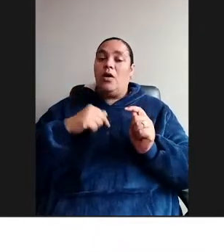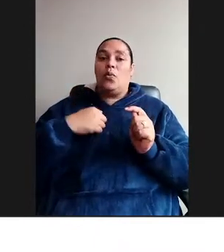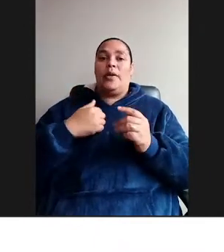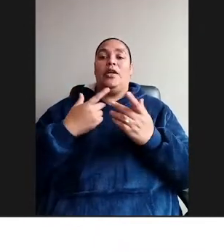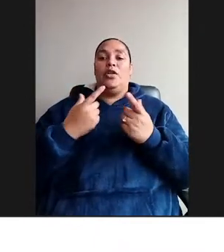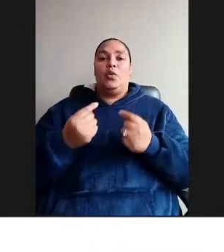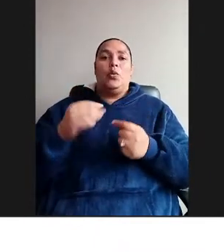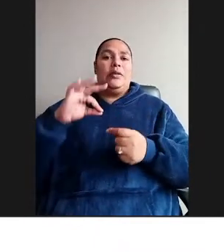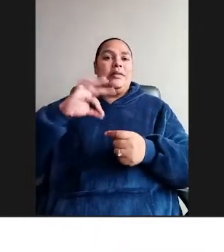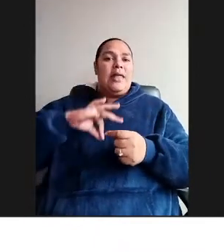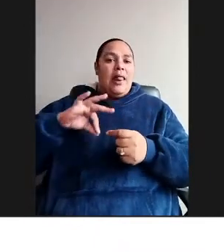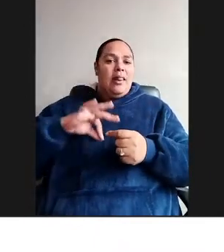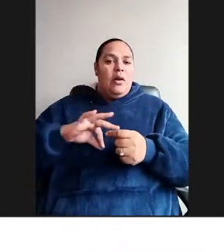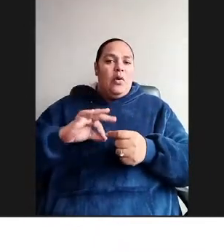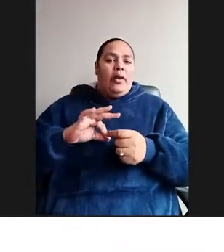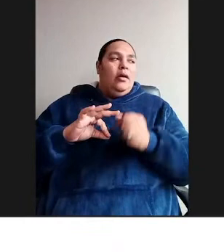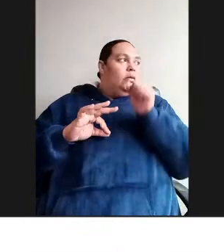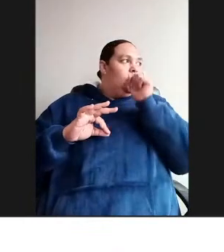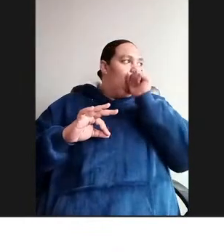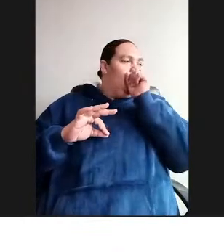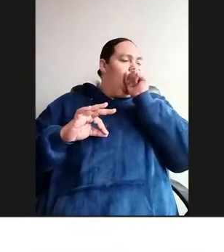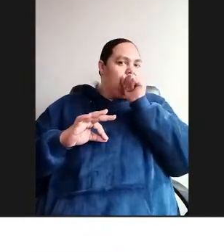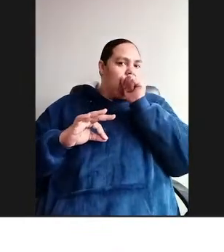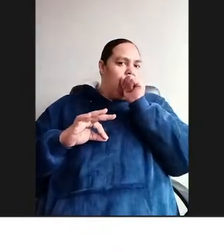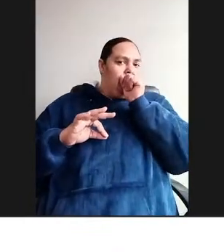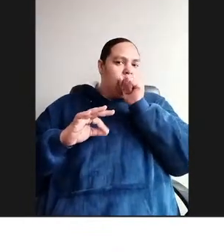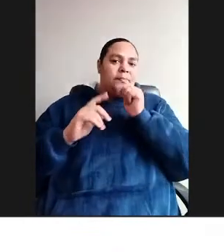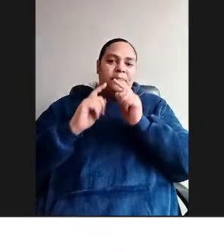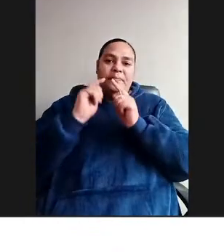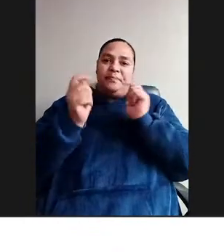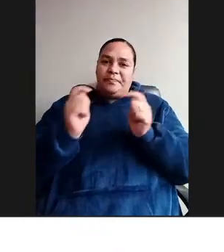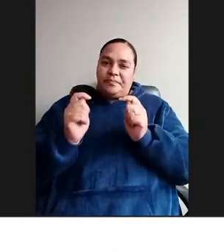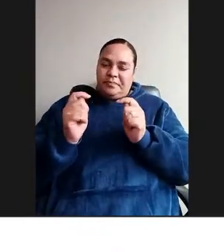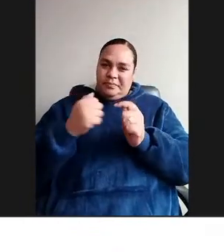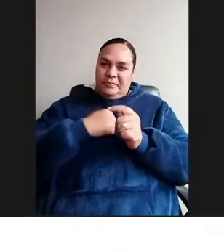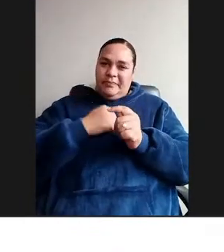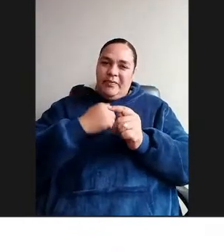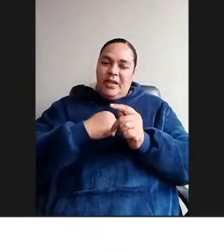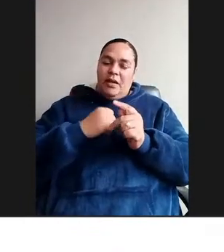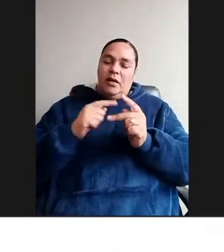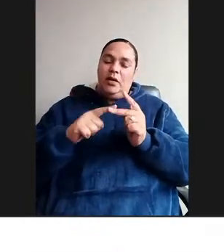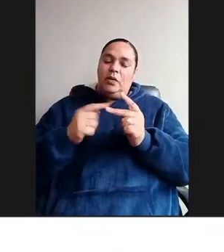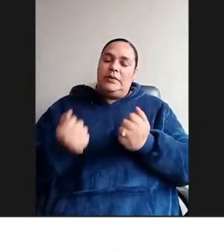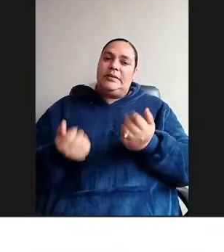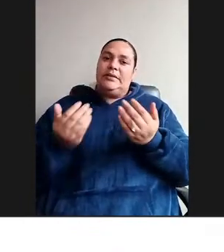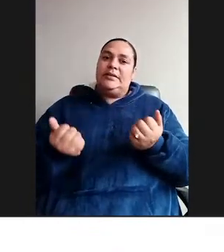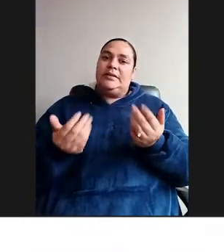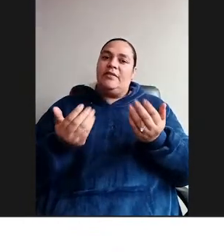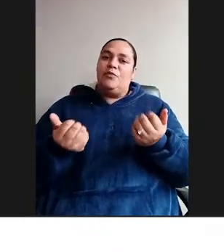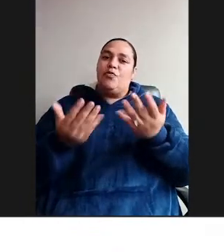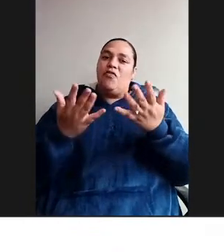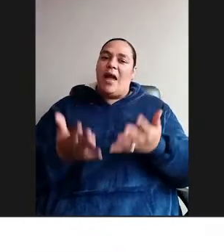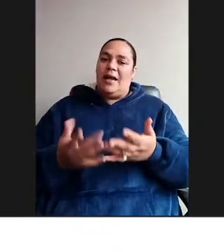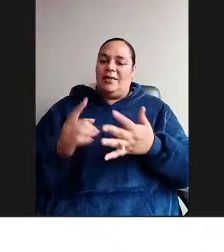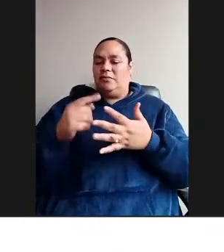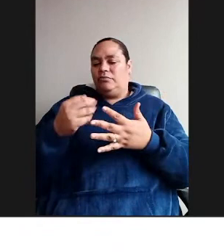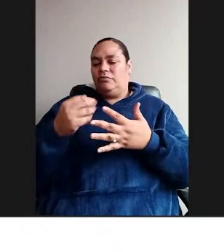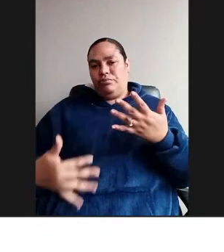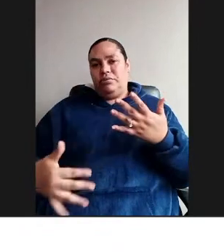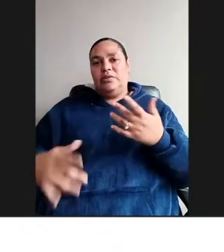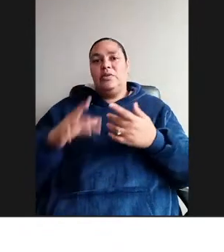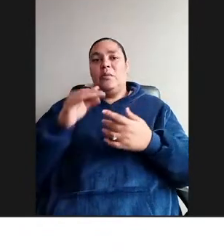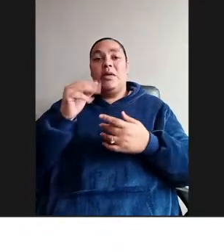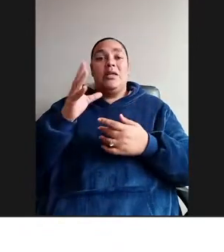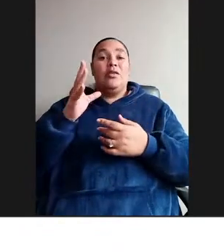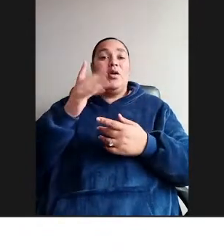salaries, the payment of our service providers, etc. So the corporate work as well